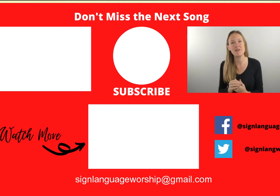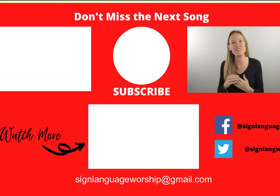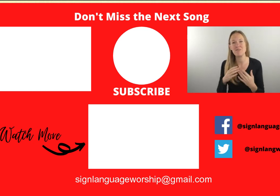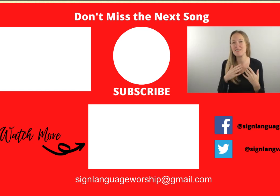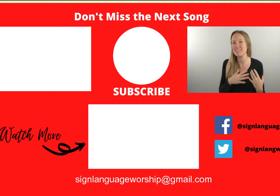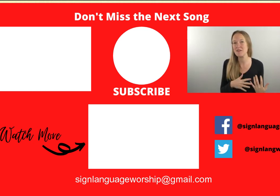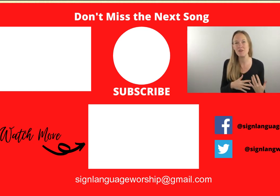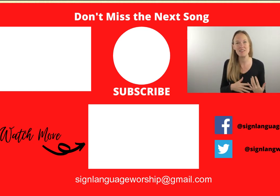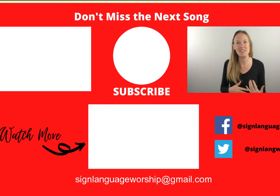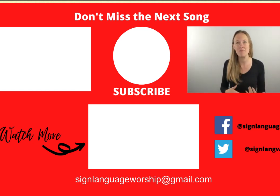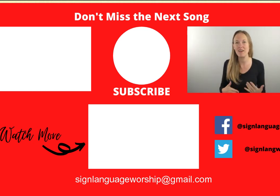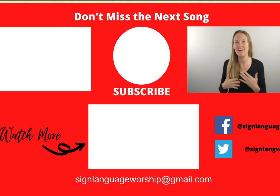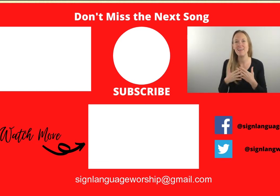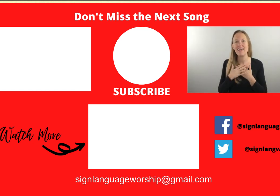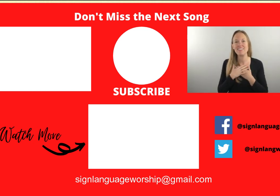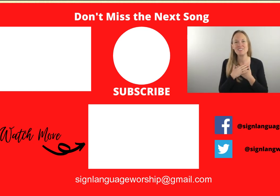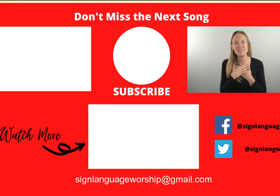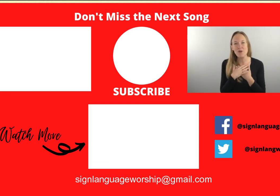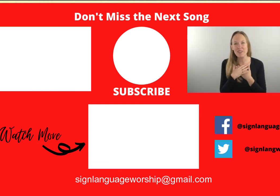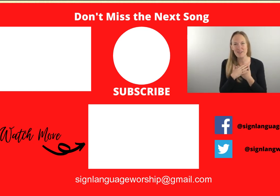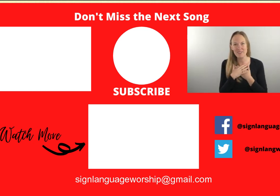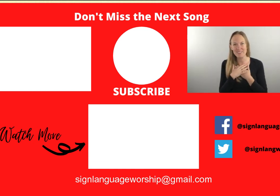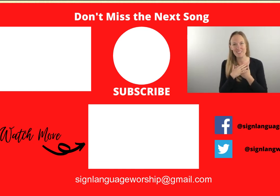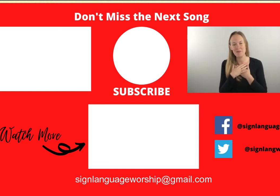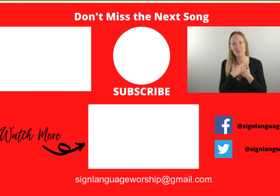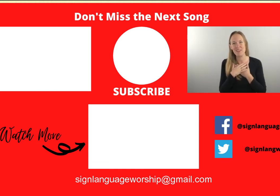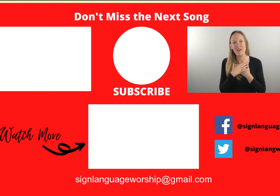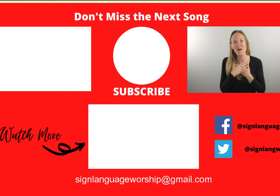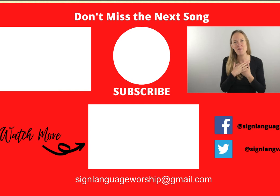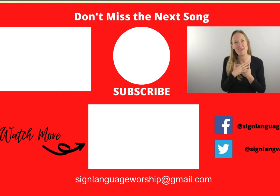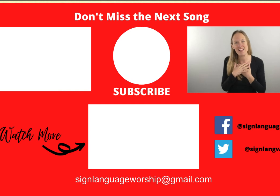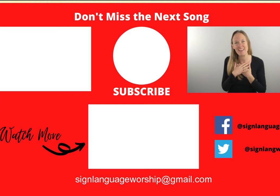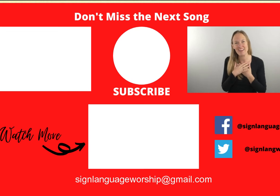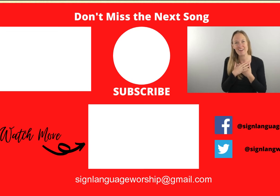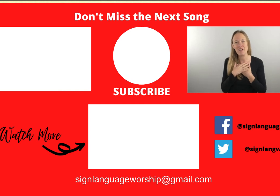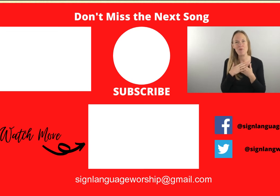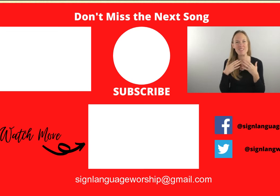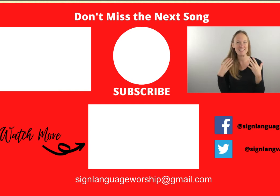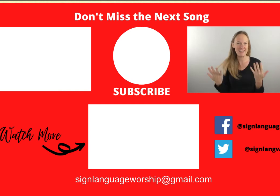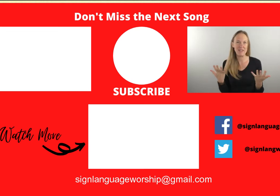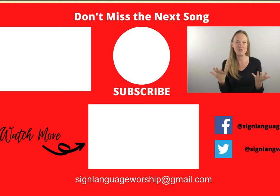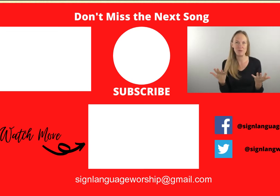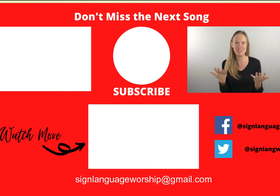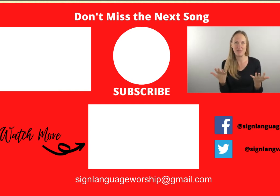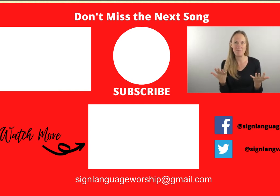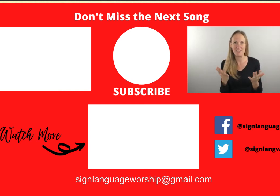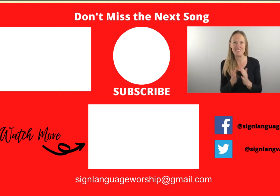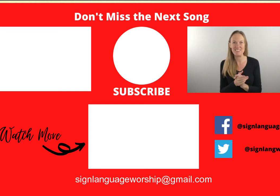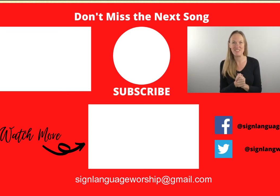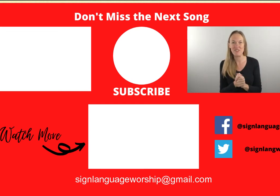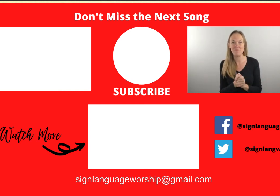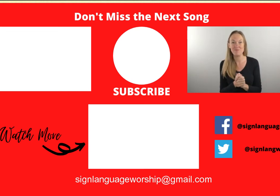or send me an email. It's so encouraging to me when I hear what sign language worship means to you.